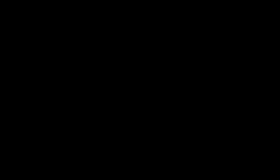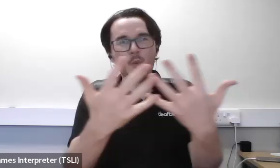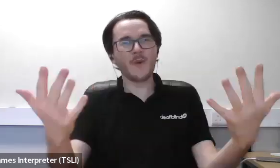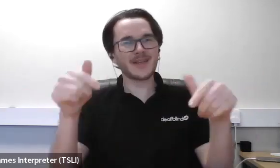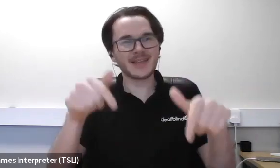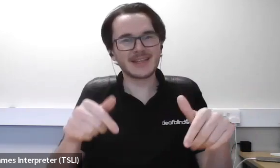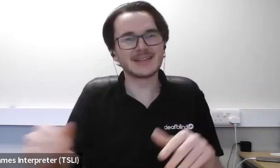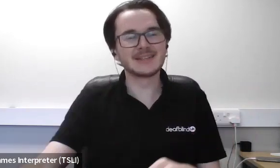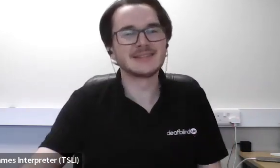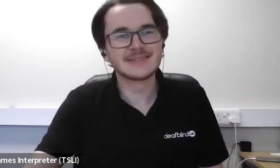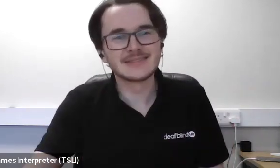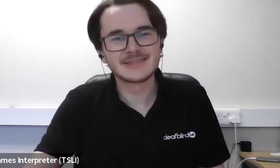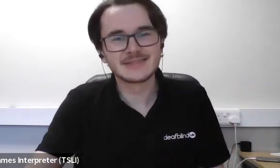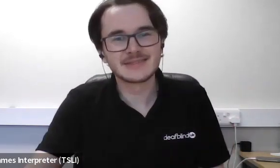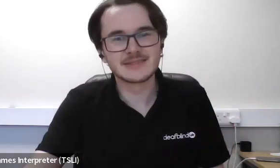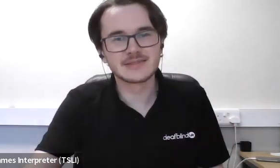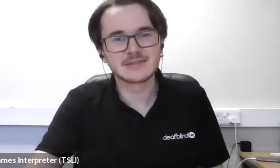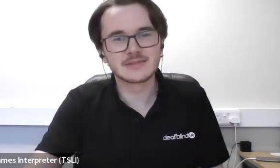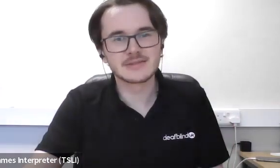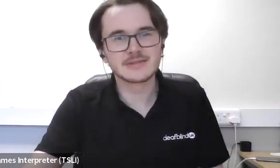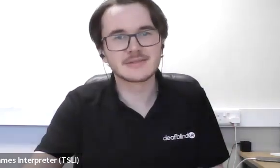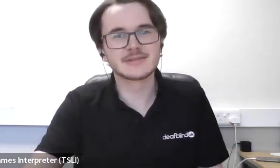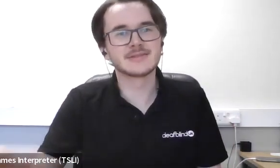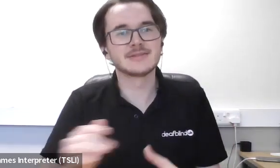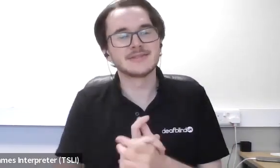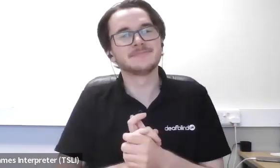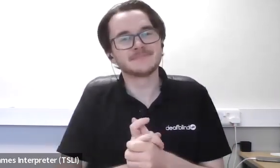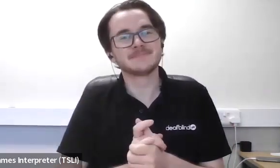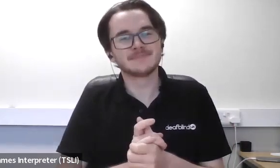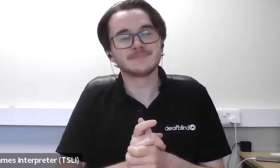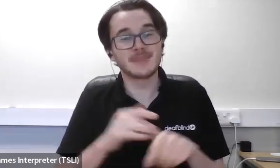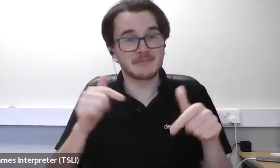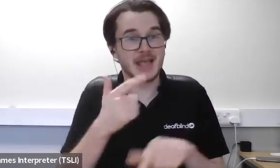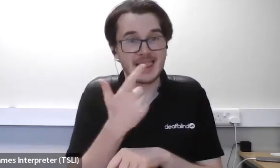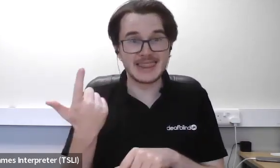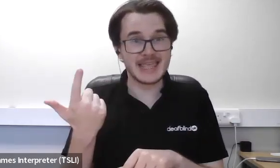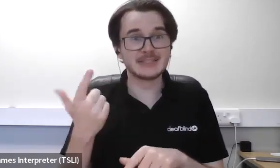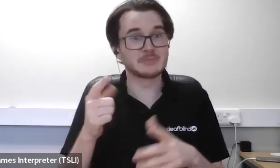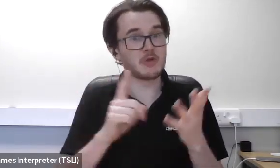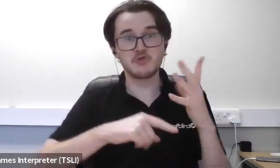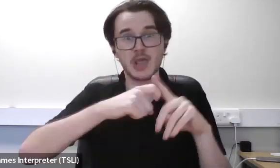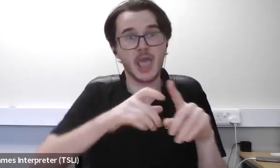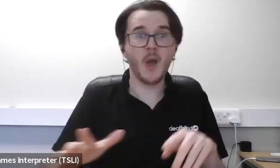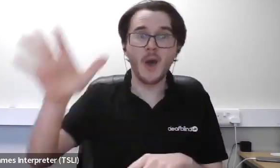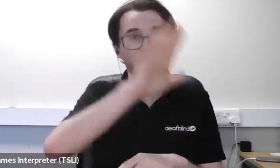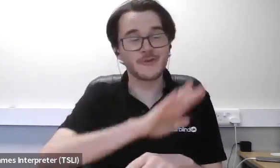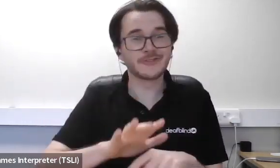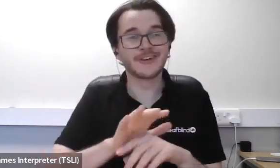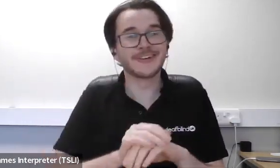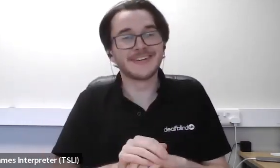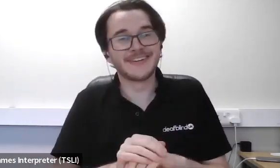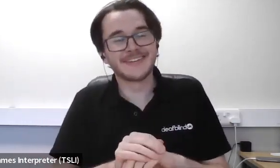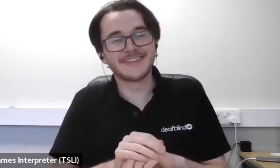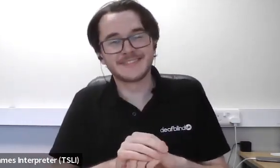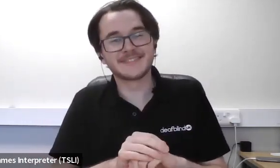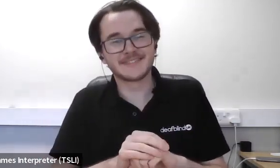I know some of you are. Yeah, we're just doing the recording. Yeah, so it's great to see people here today,